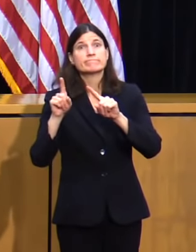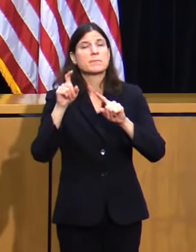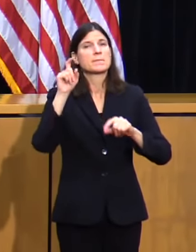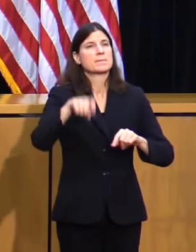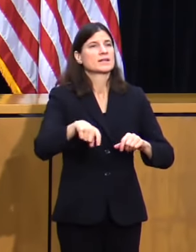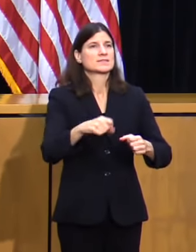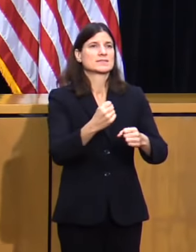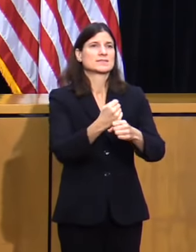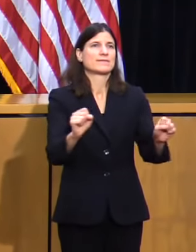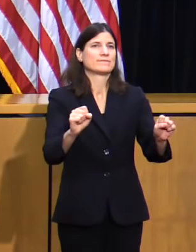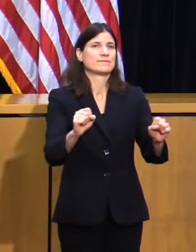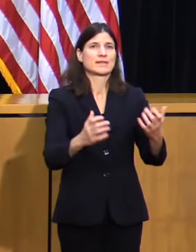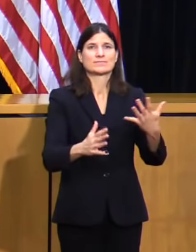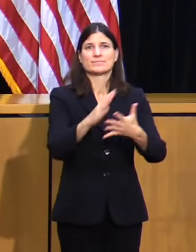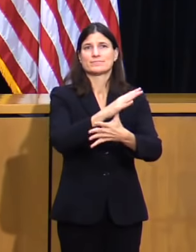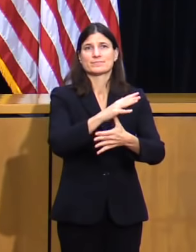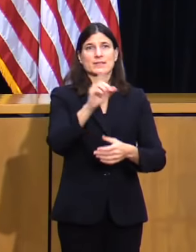one where businesses are open